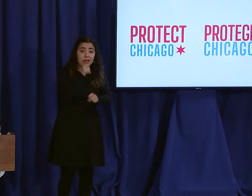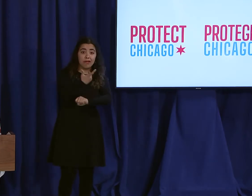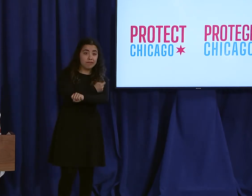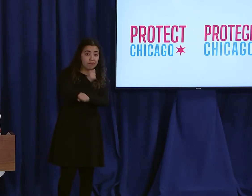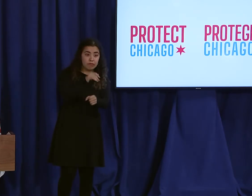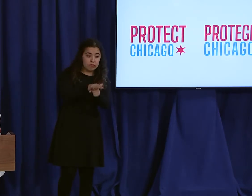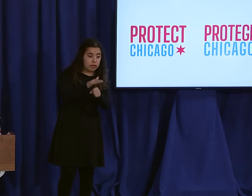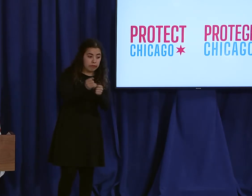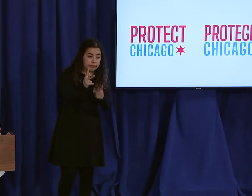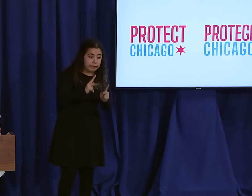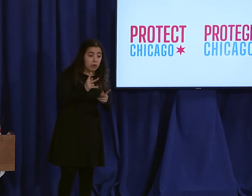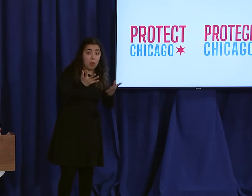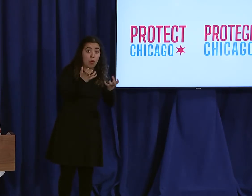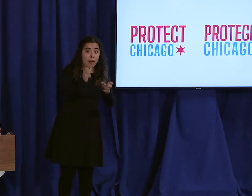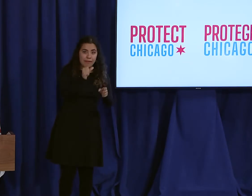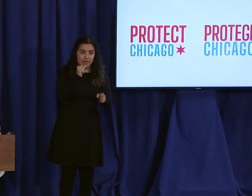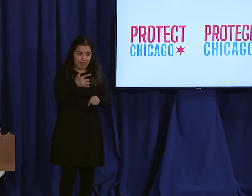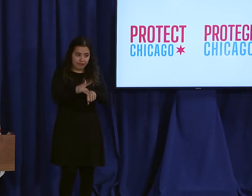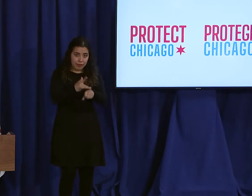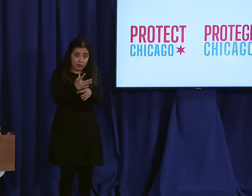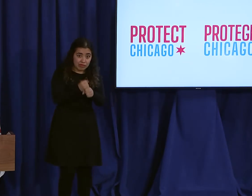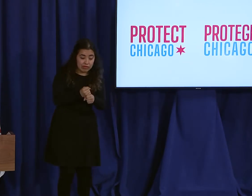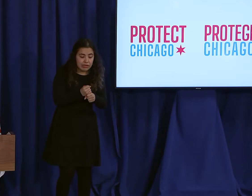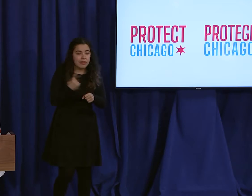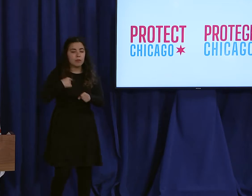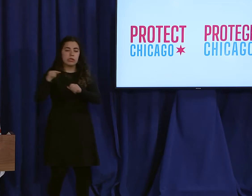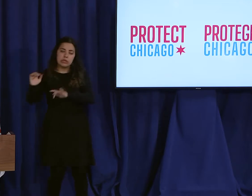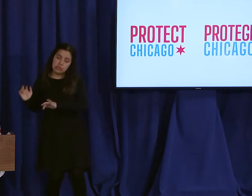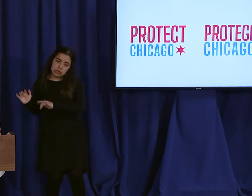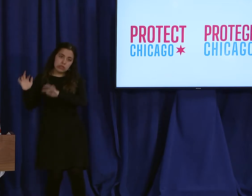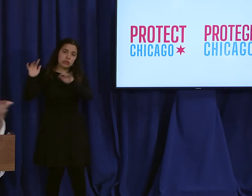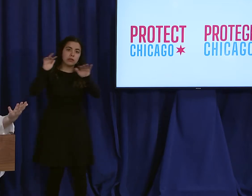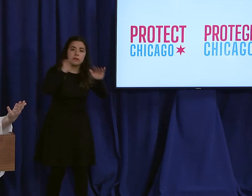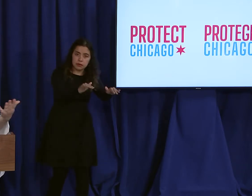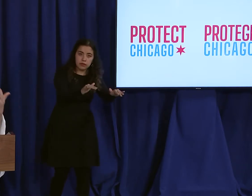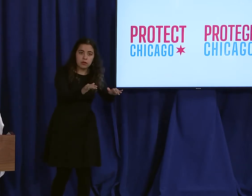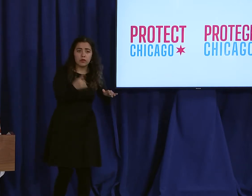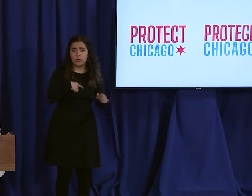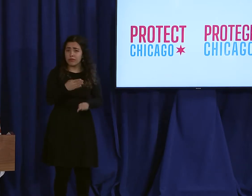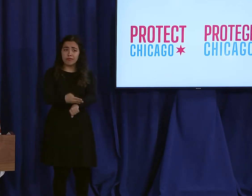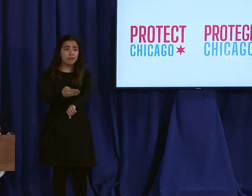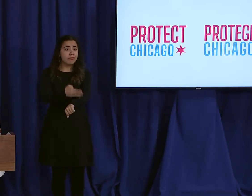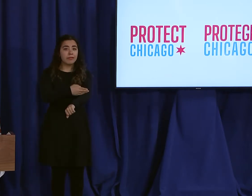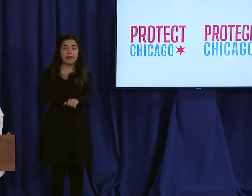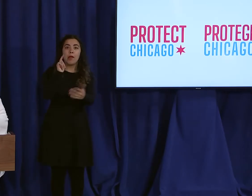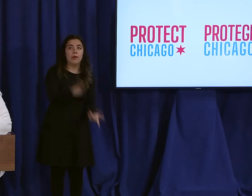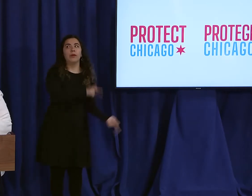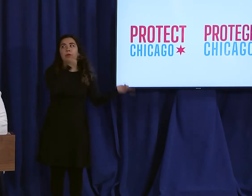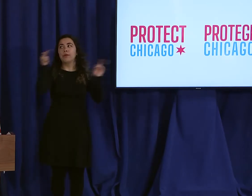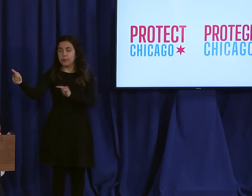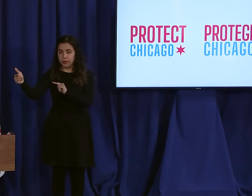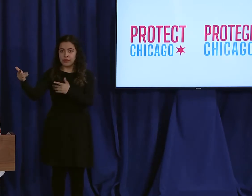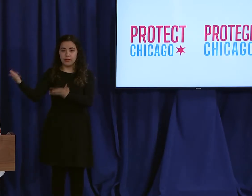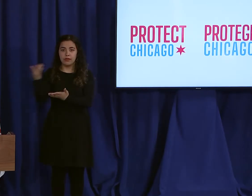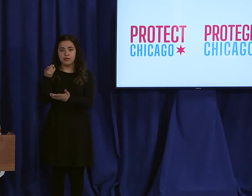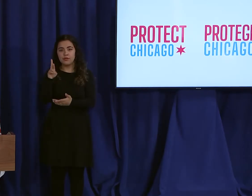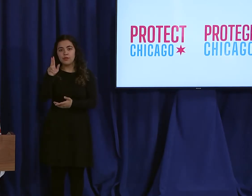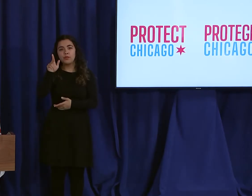of these hyper-local focus are our Protect Chicago Plus efforts. So we're making good progress, and with that, I'll hand it to Dr. Luna.